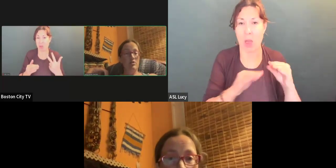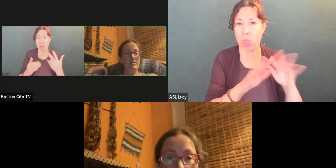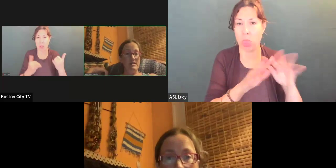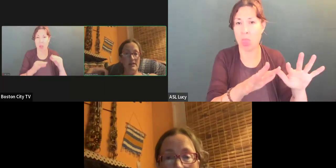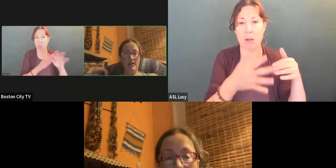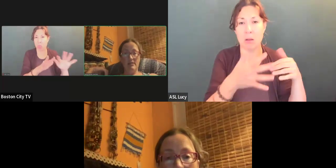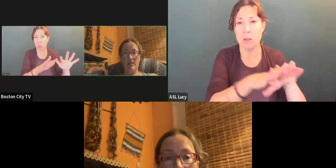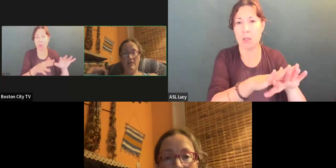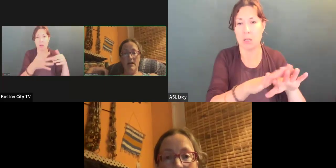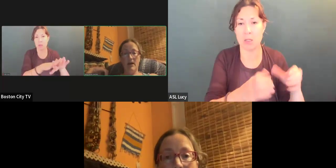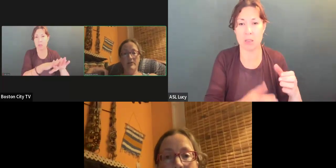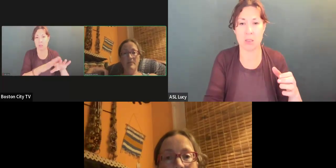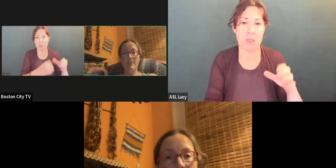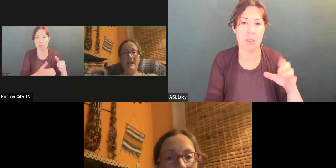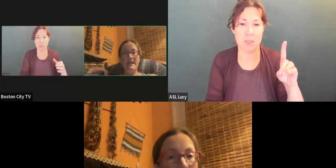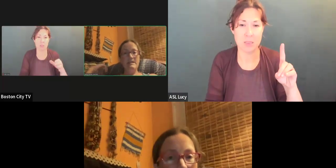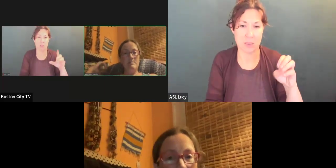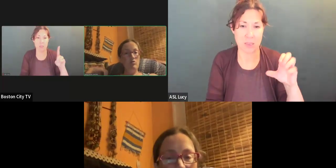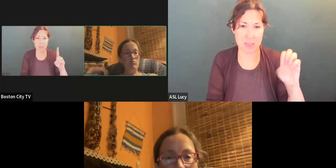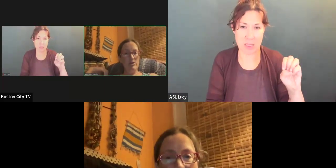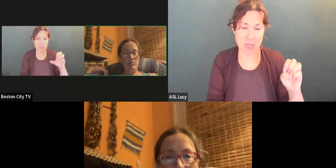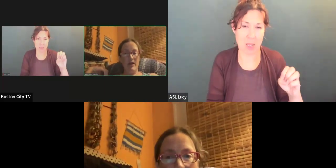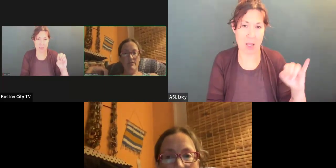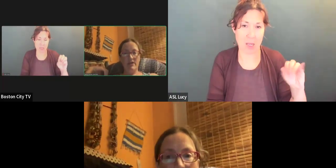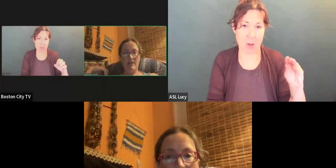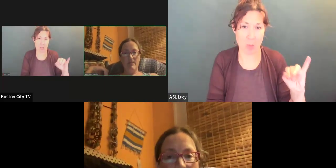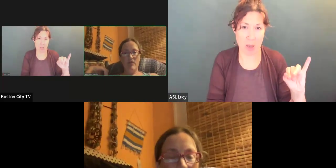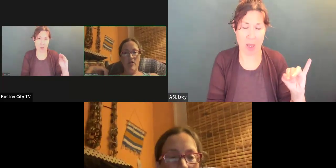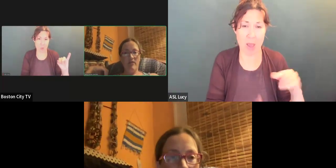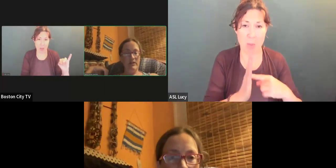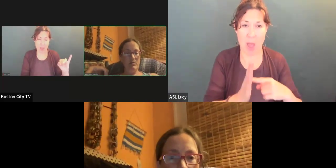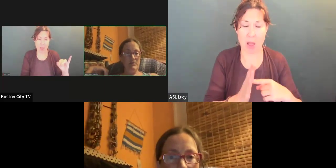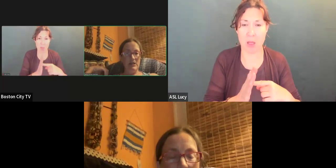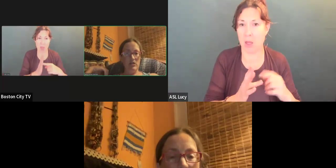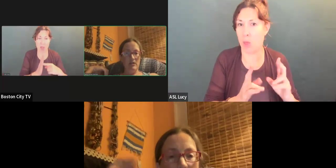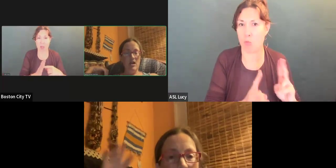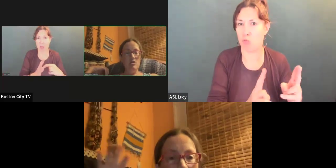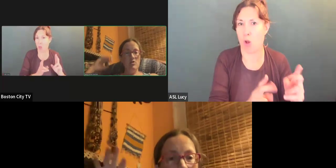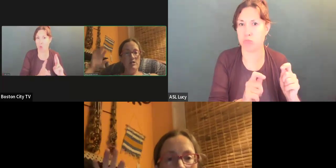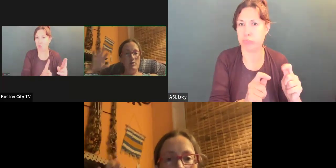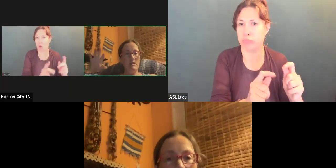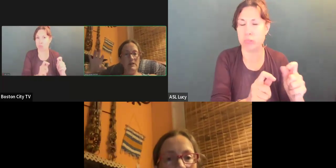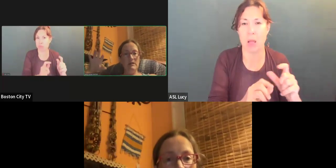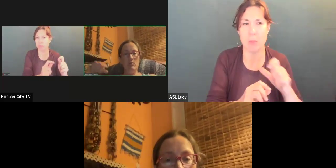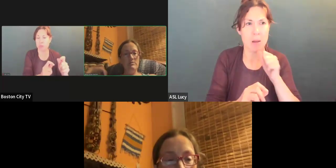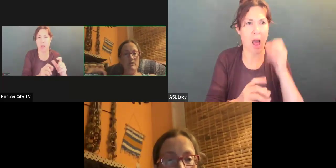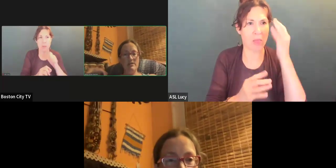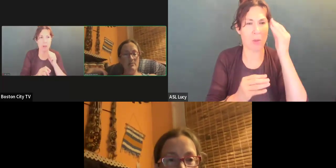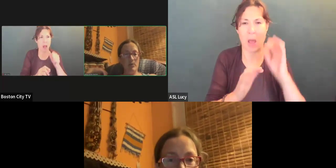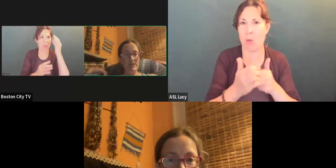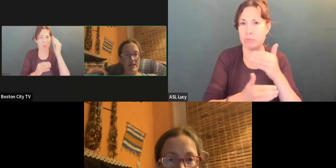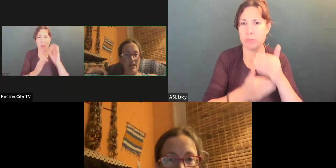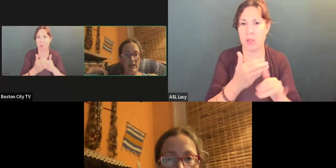as the DESI-SEI model, is being rushed without time for thoughtful implementation. So I just want to be clear, we do not